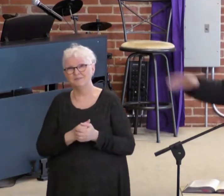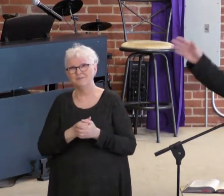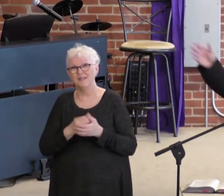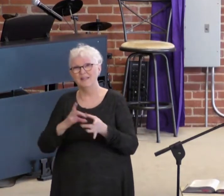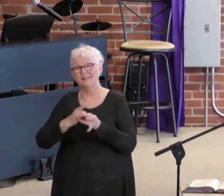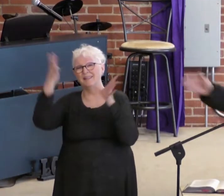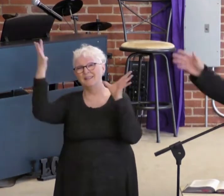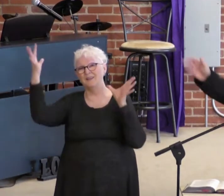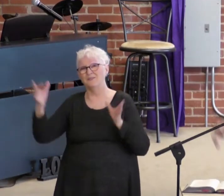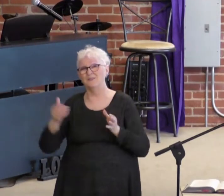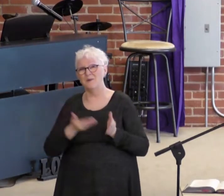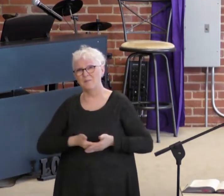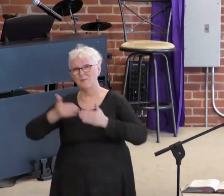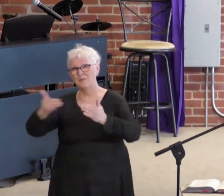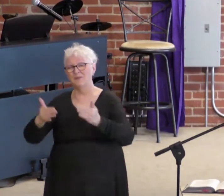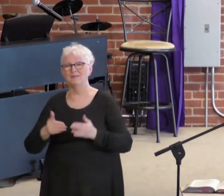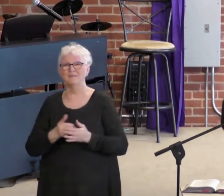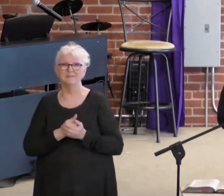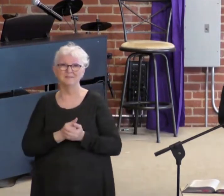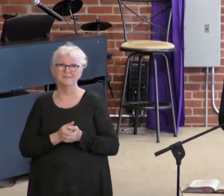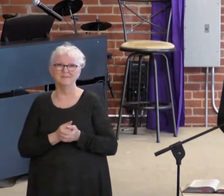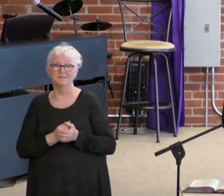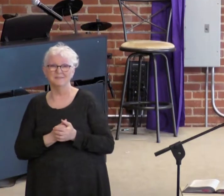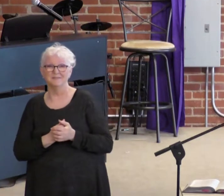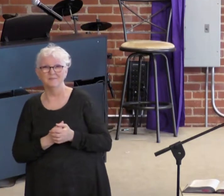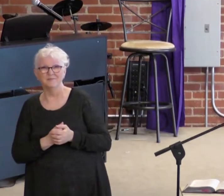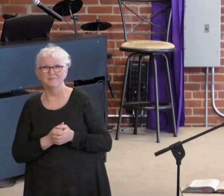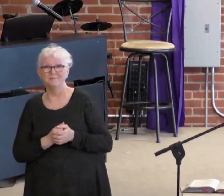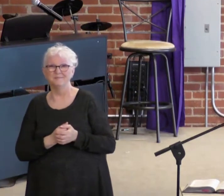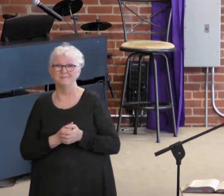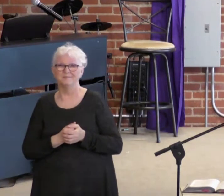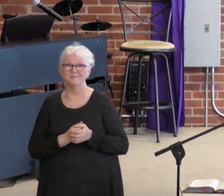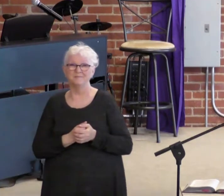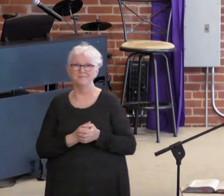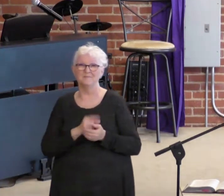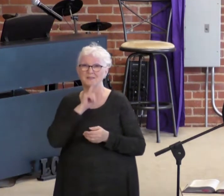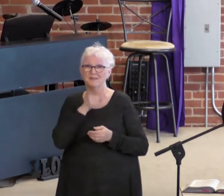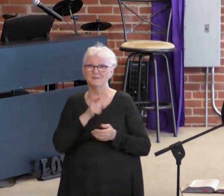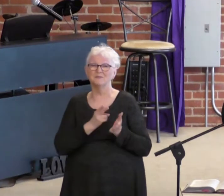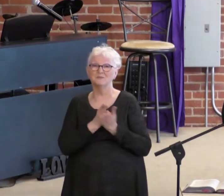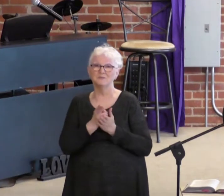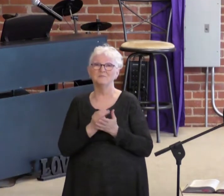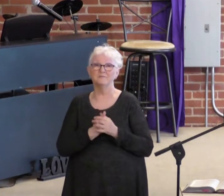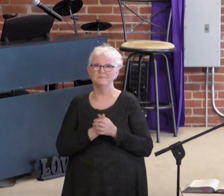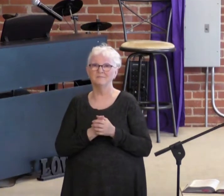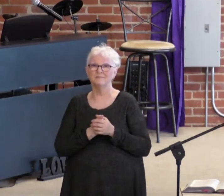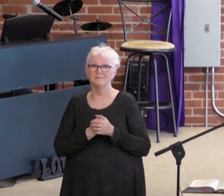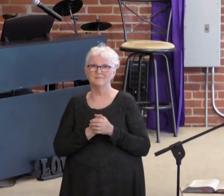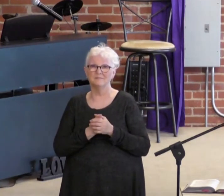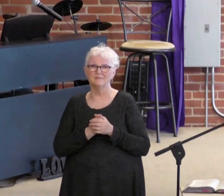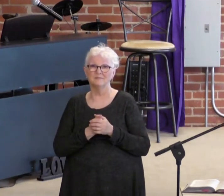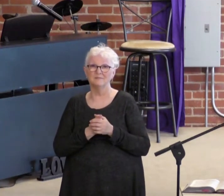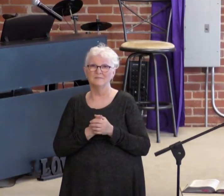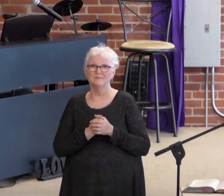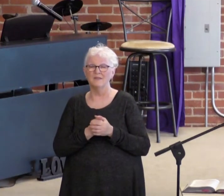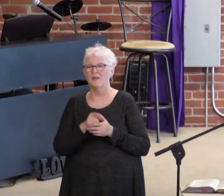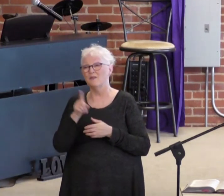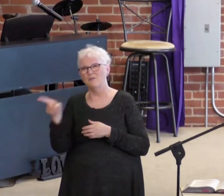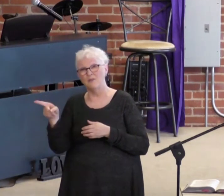go. Move it on. But really and truthfully, those who trespass against